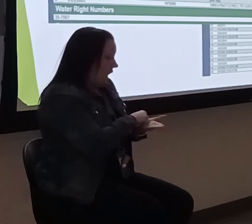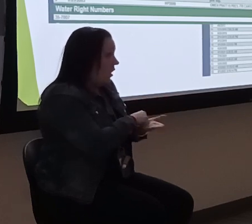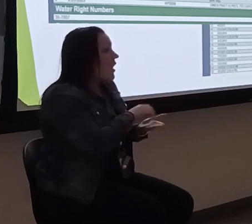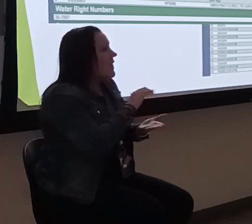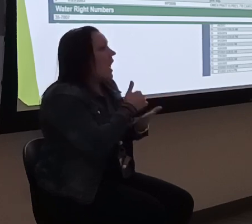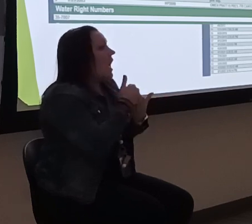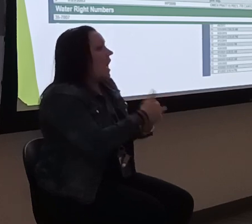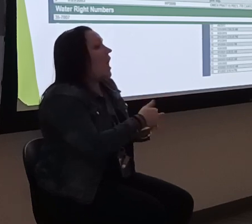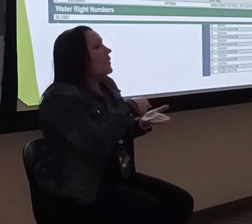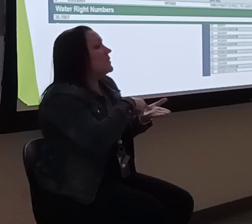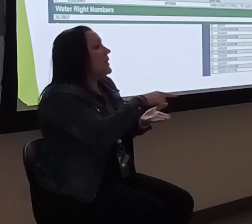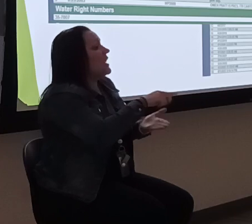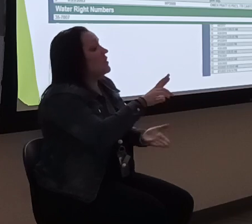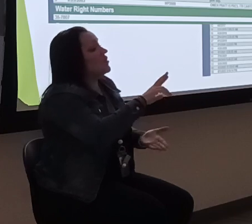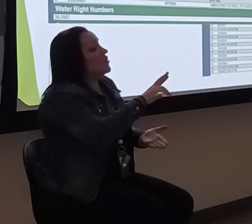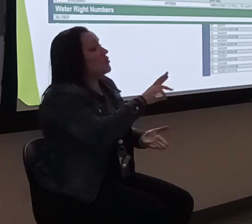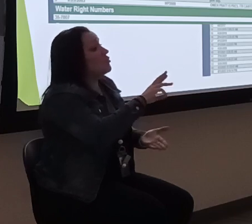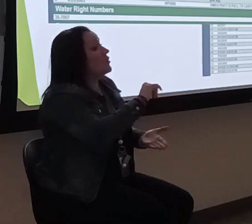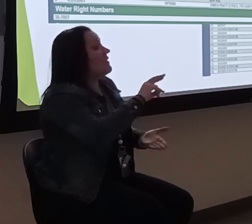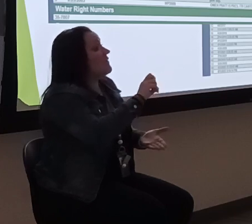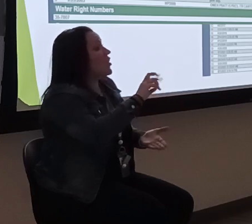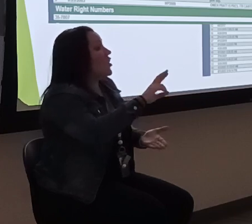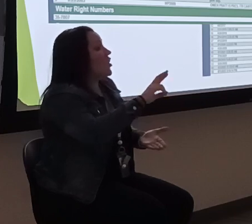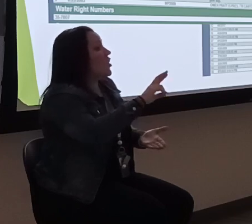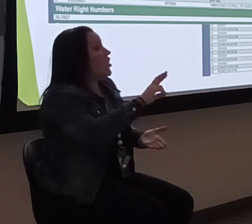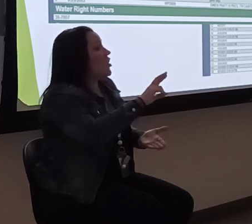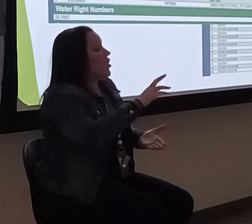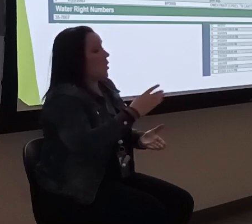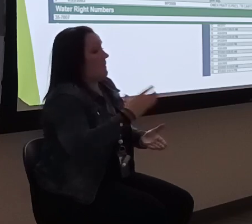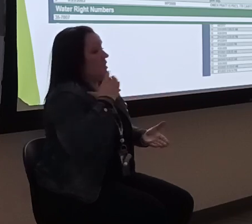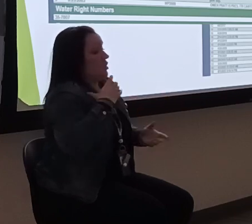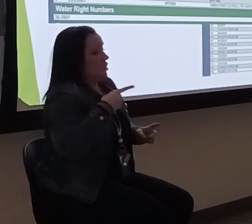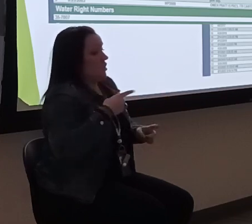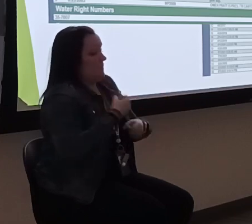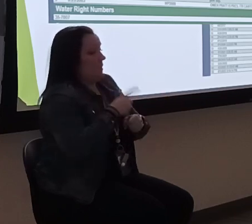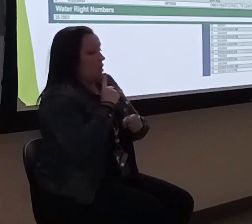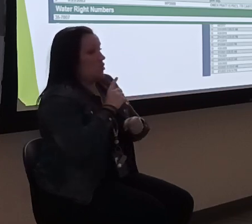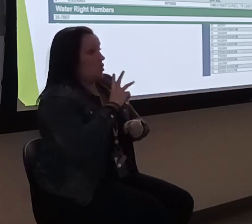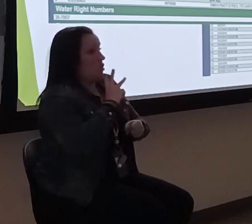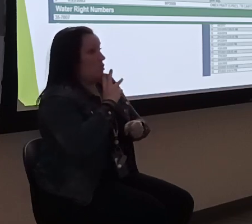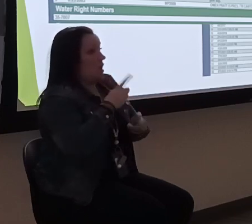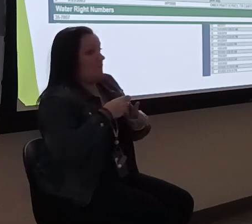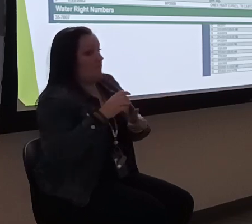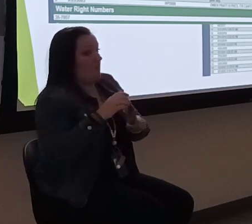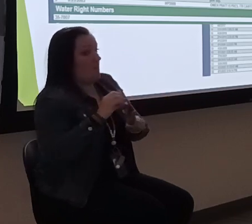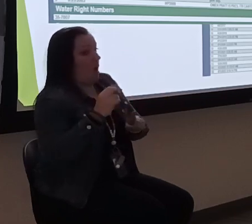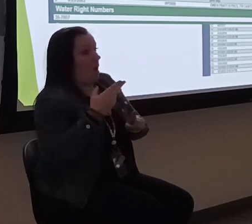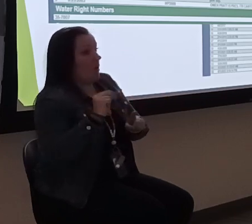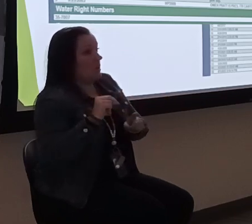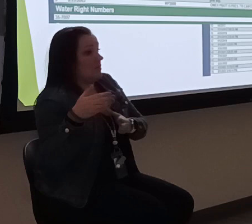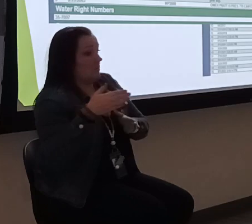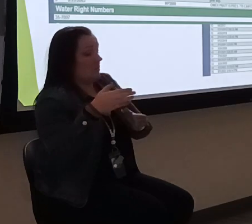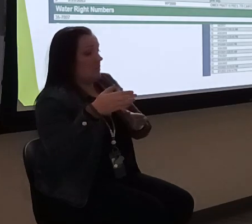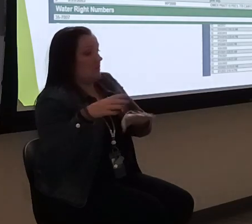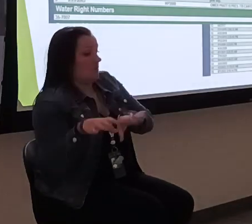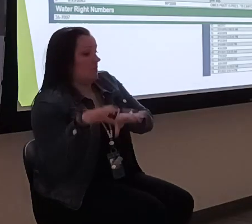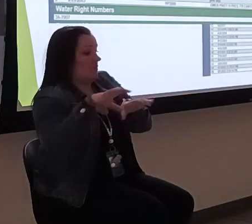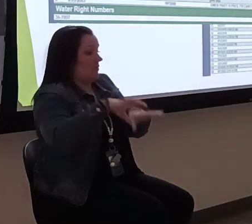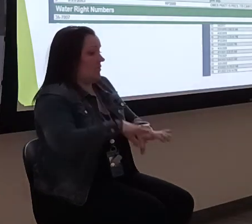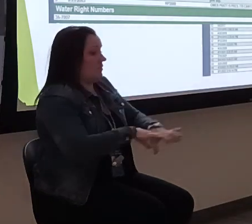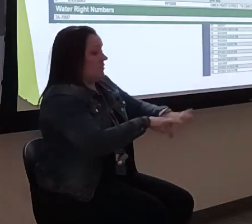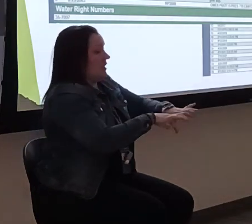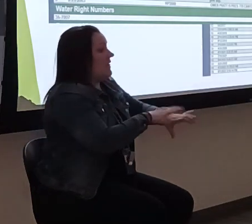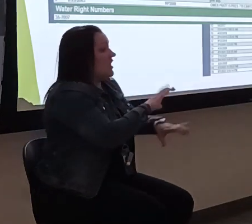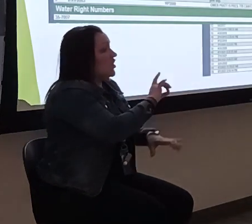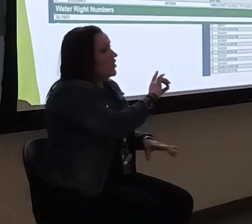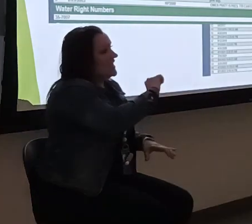the river commissioner to make sure that the water from the Ogden River is dumped into your ditch, and then your ditch master takes it from there.